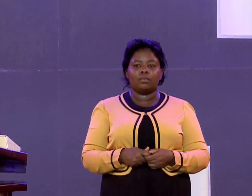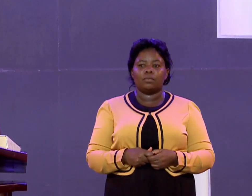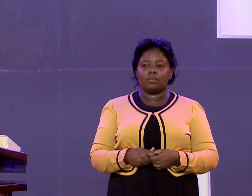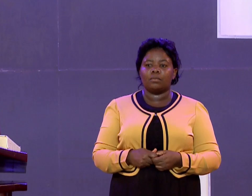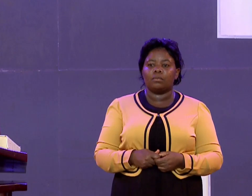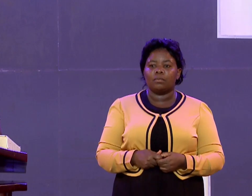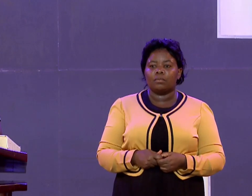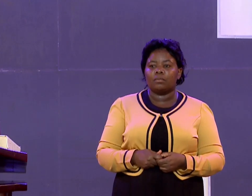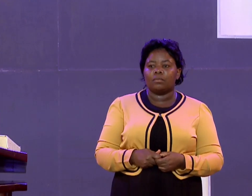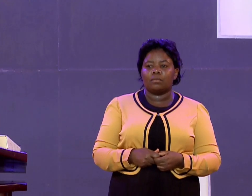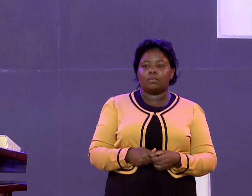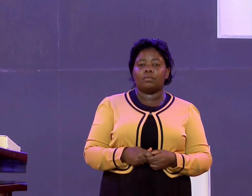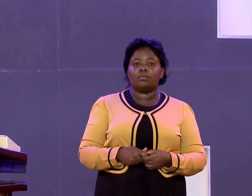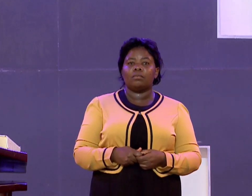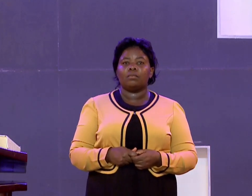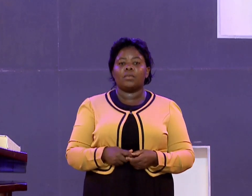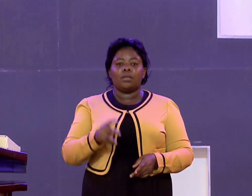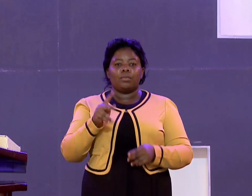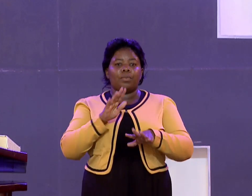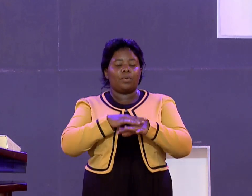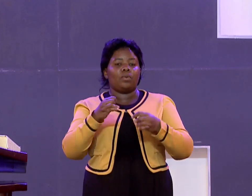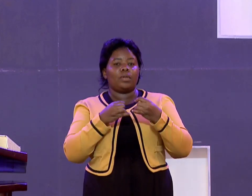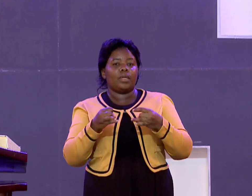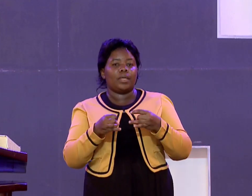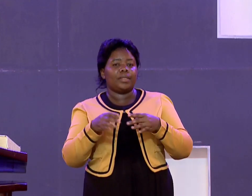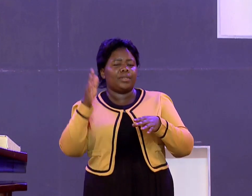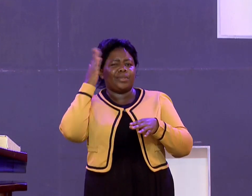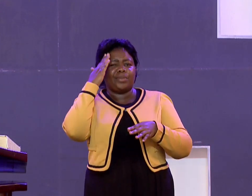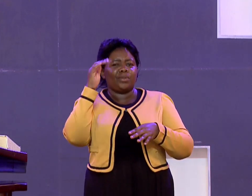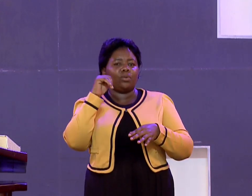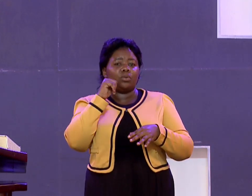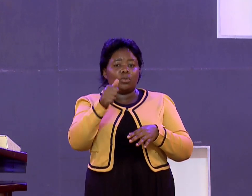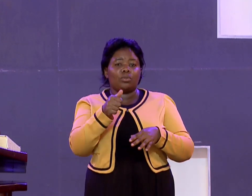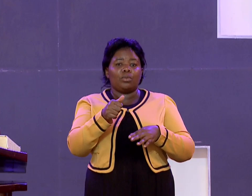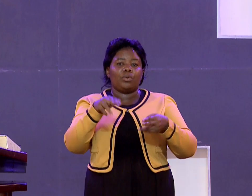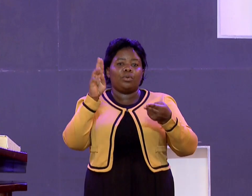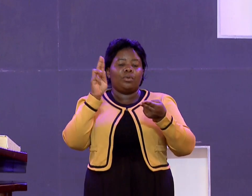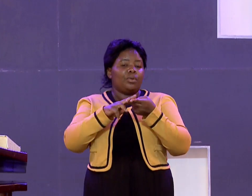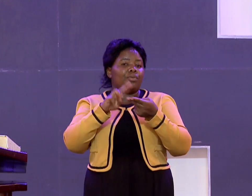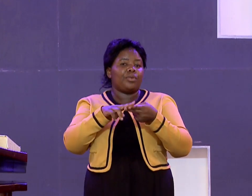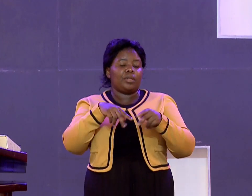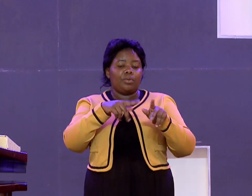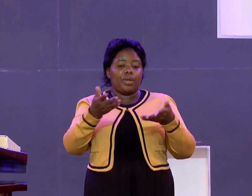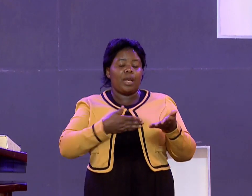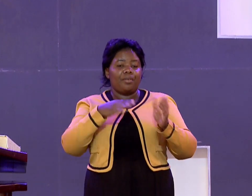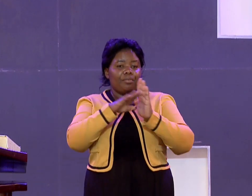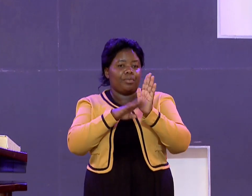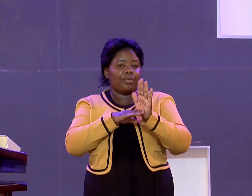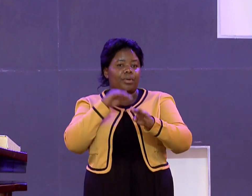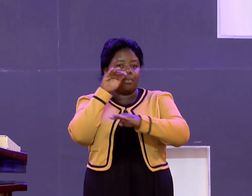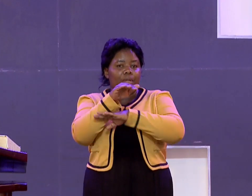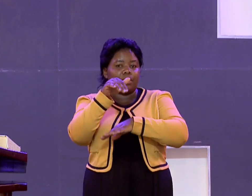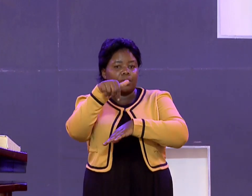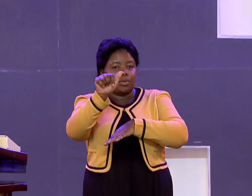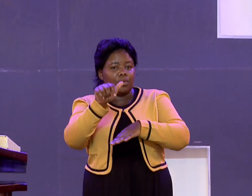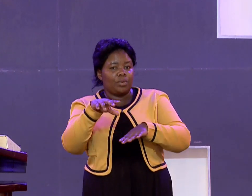mutumanyi buchimanyi bulungi nyonti enchorokutanu. Ask your pastor. And those of online, you know very well that on Fridays we are always with